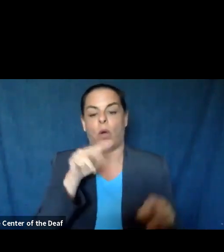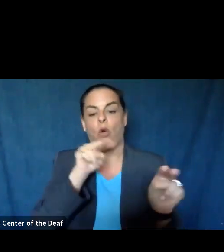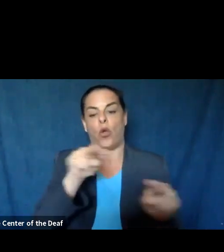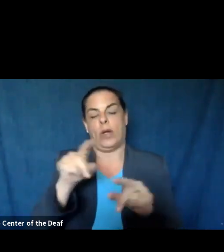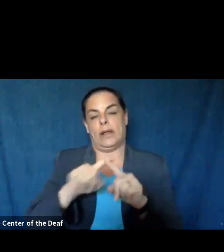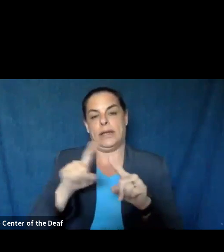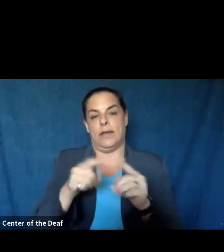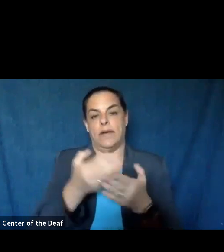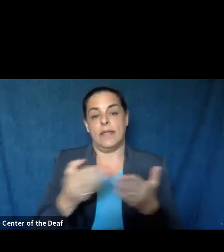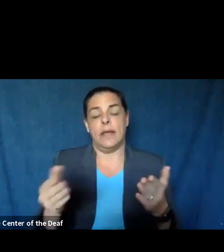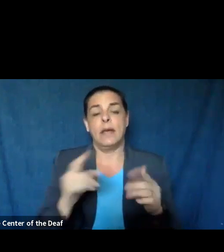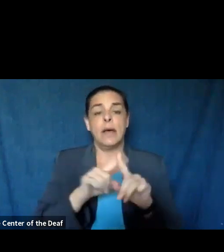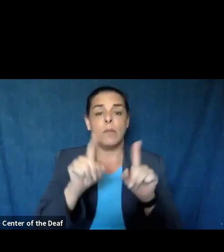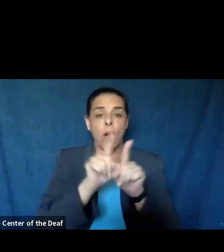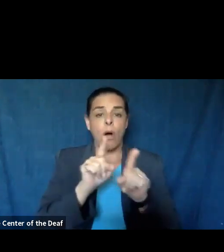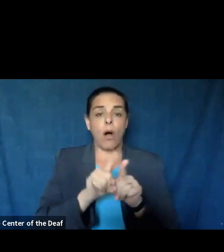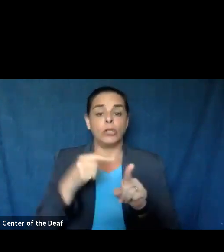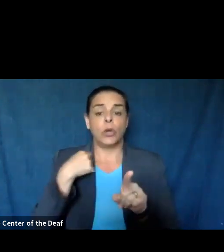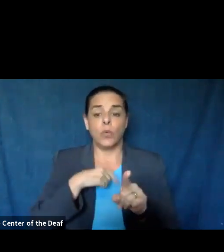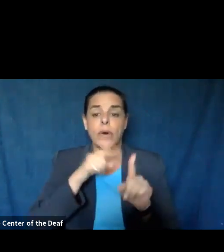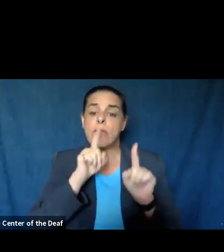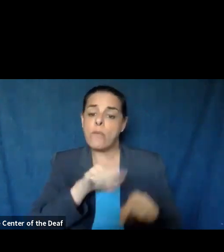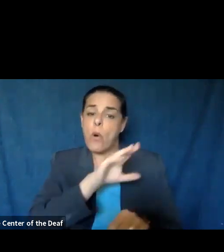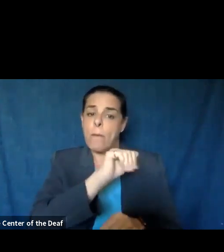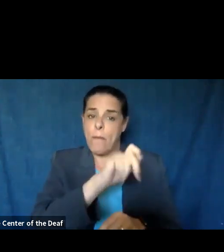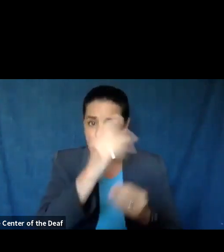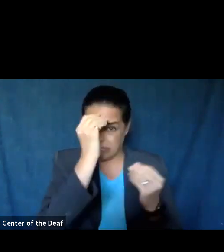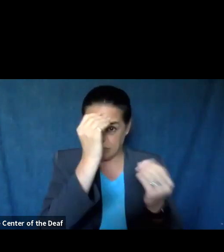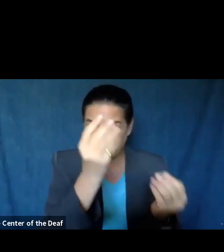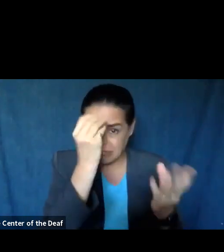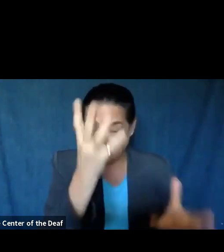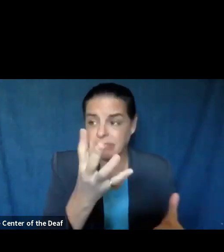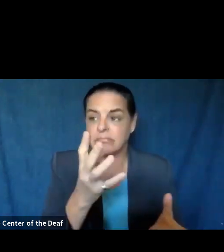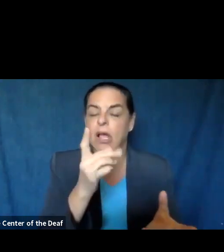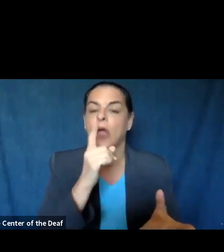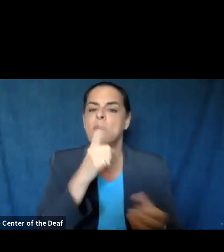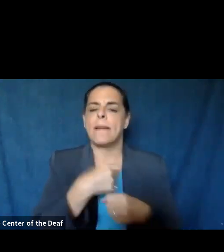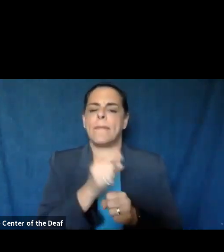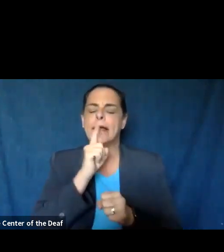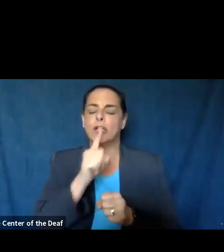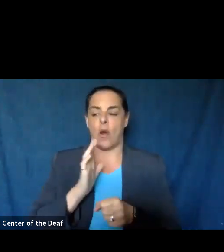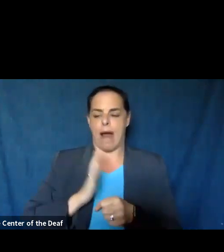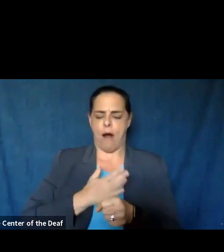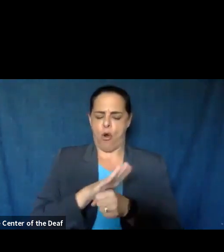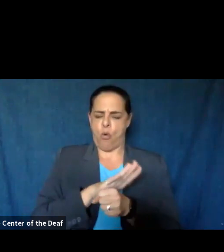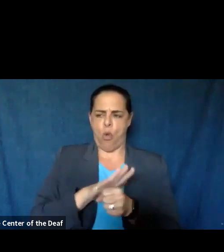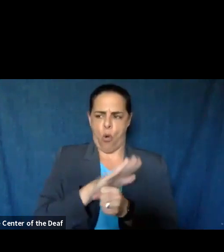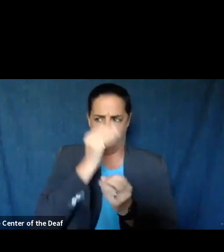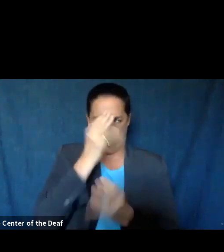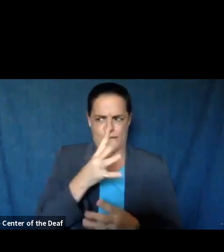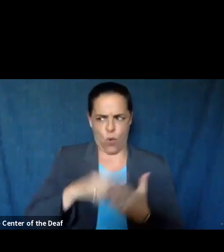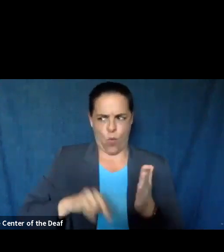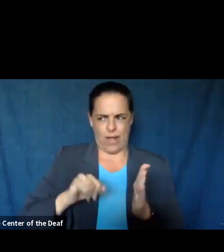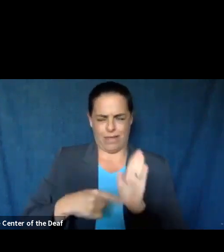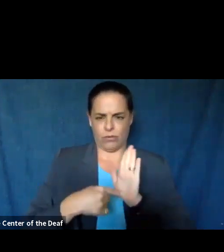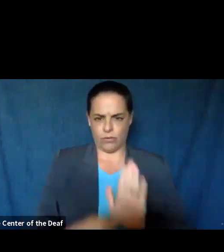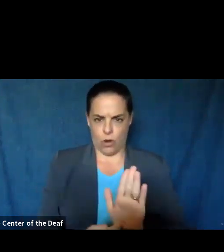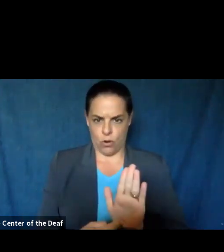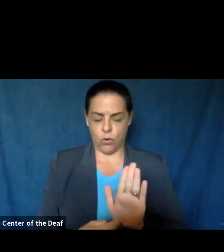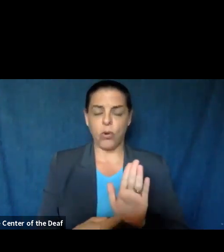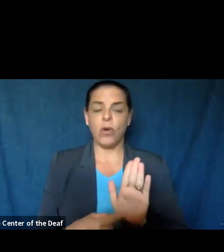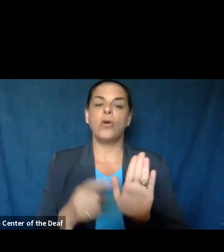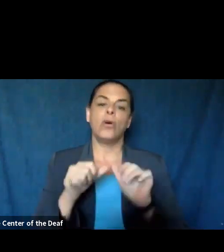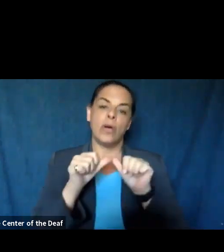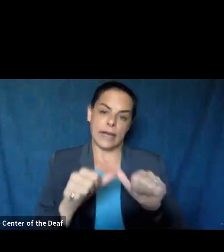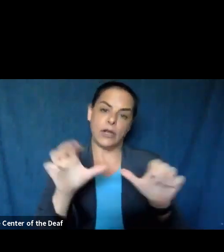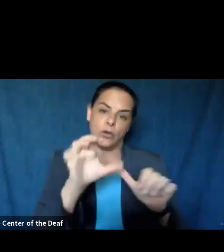things, but we also report back and want to make sure that we are really looking at what our local data is reflecting, and continue to do